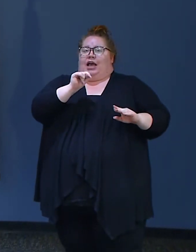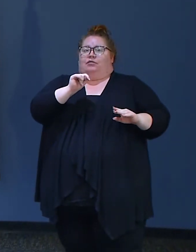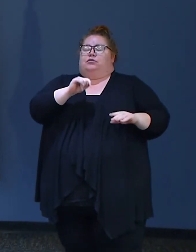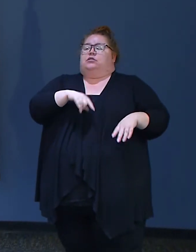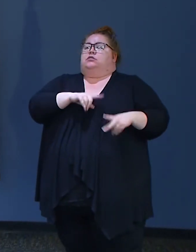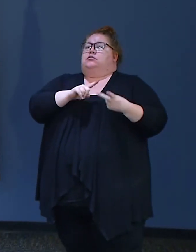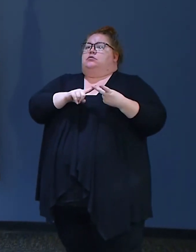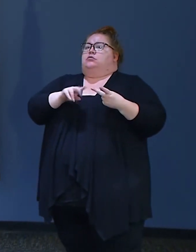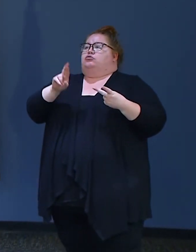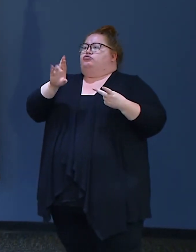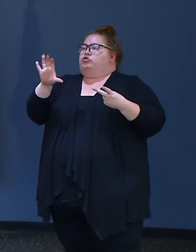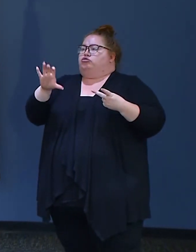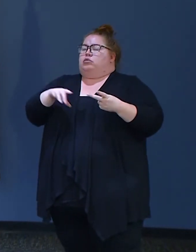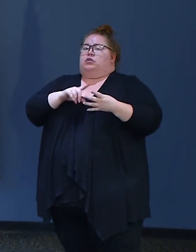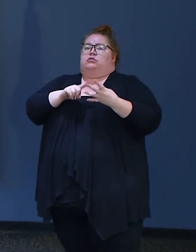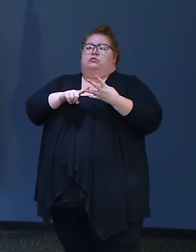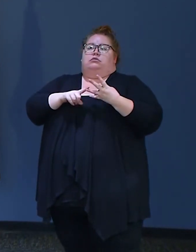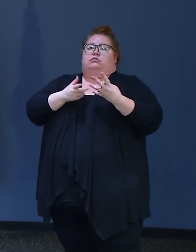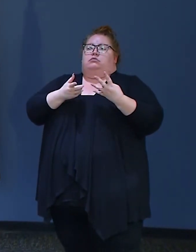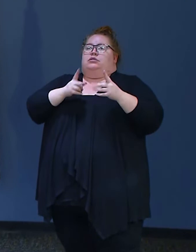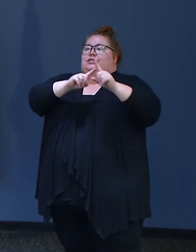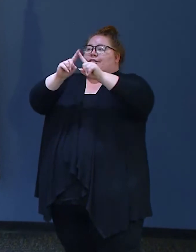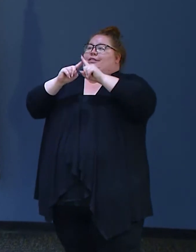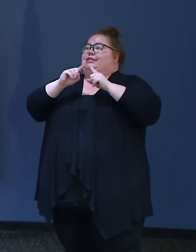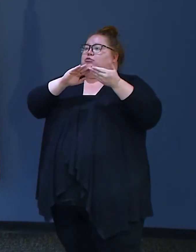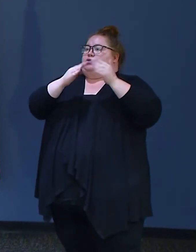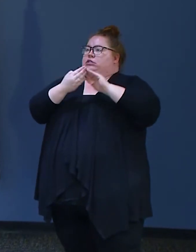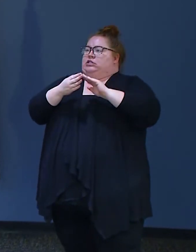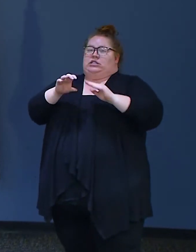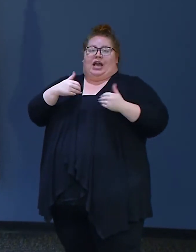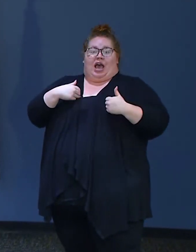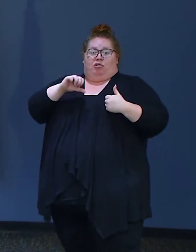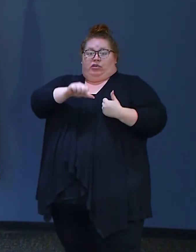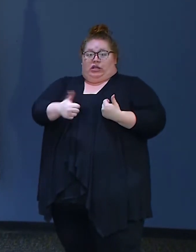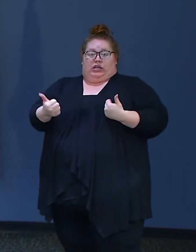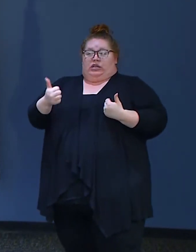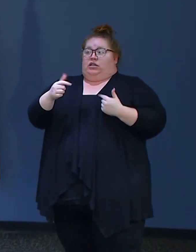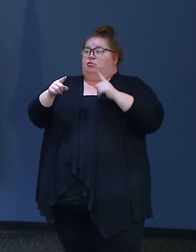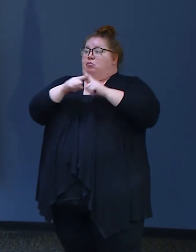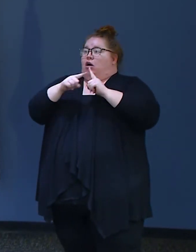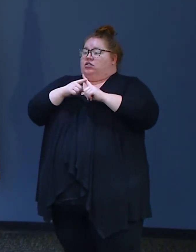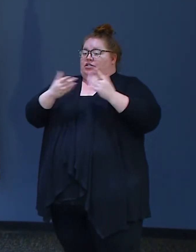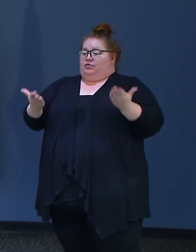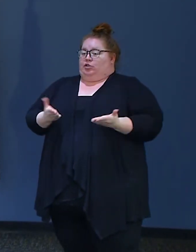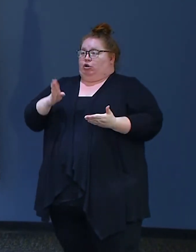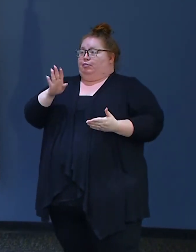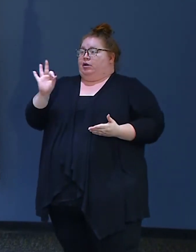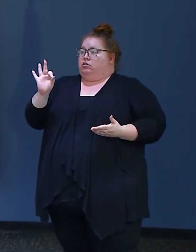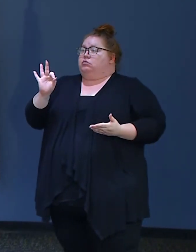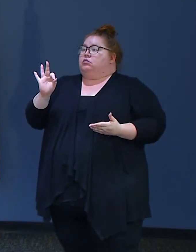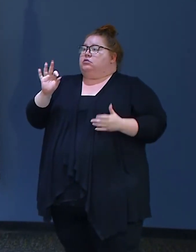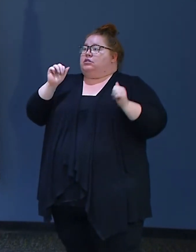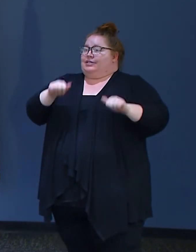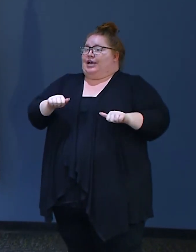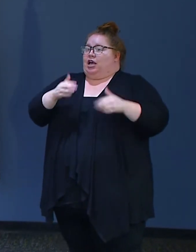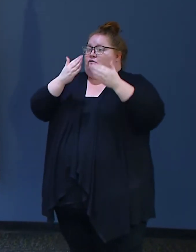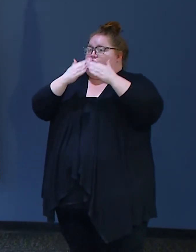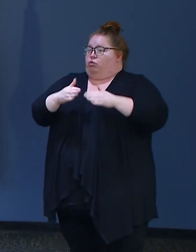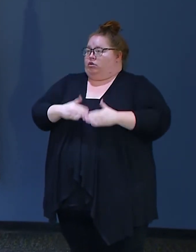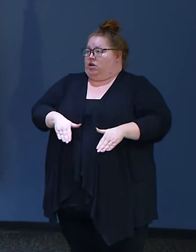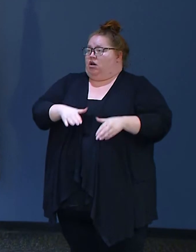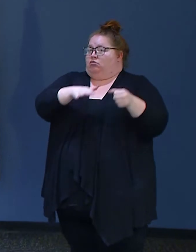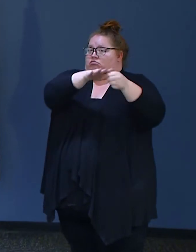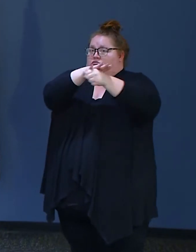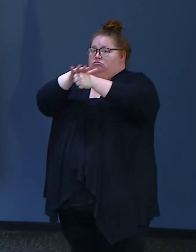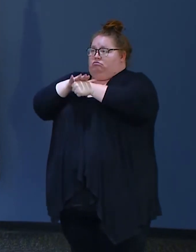can you even say, are there any cases in the city of Bakersfield? So we are